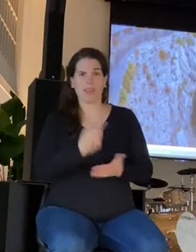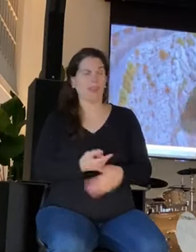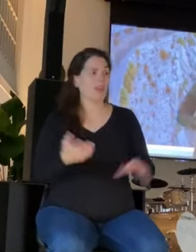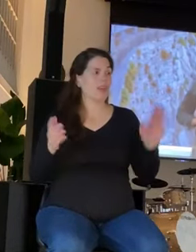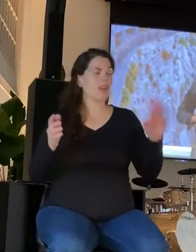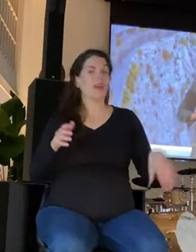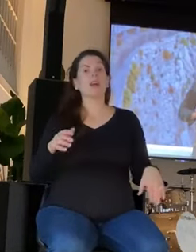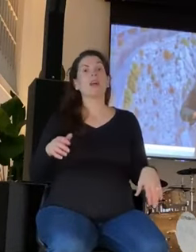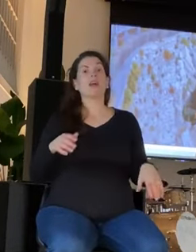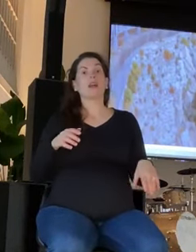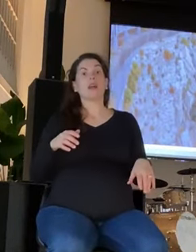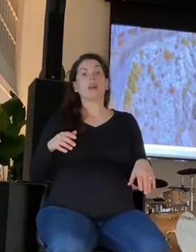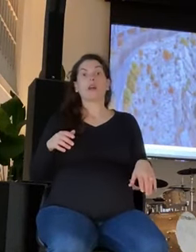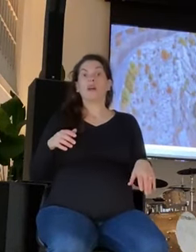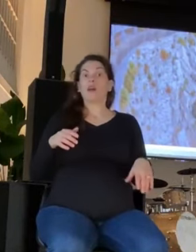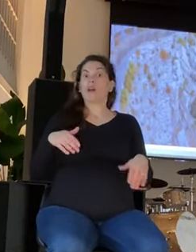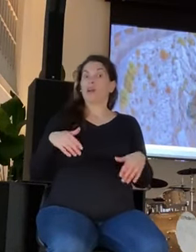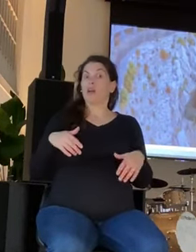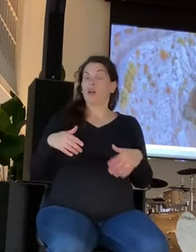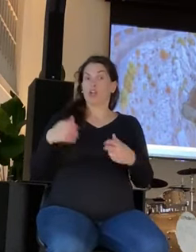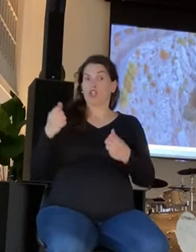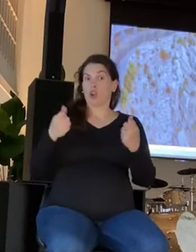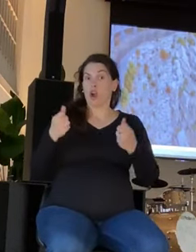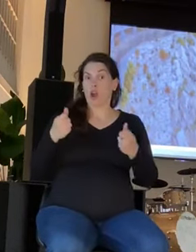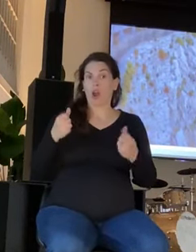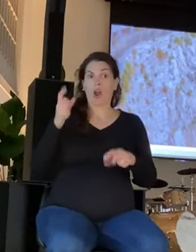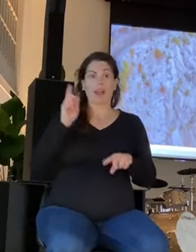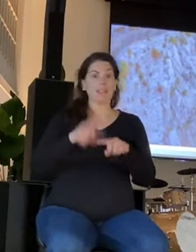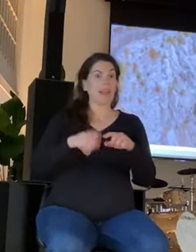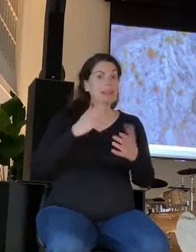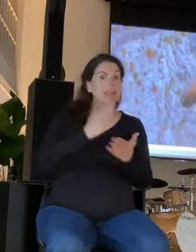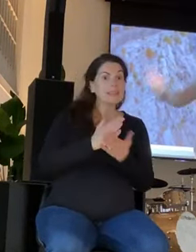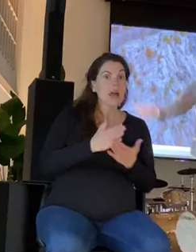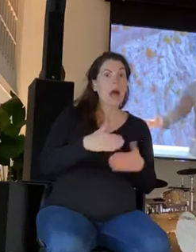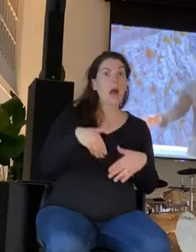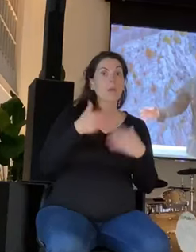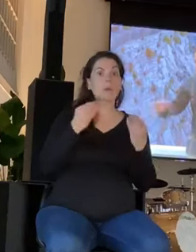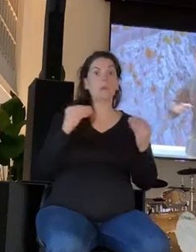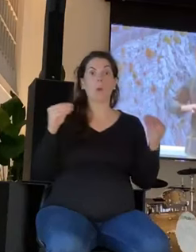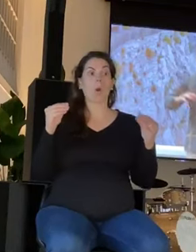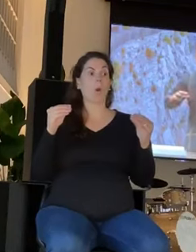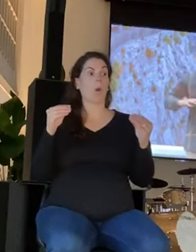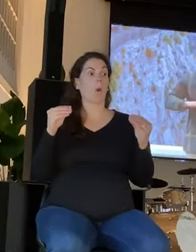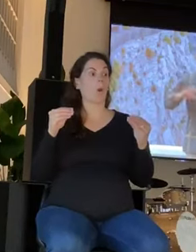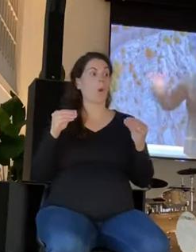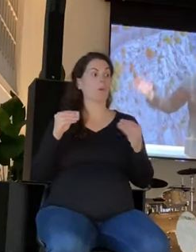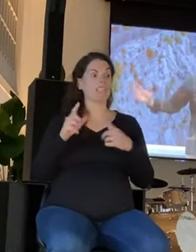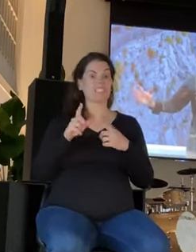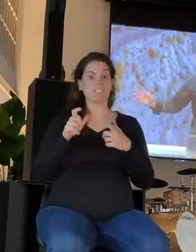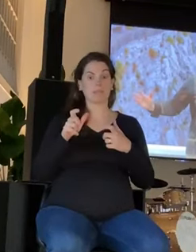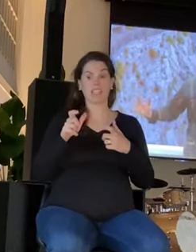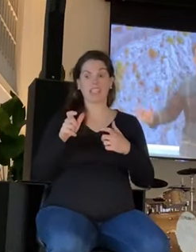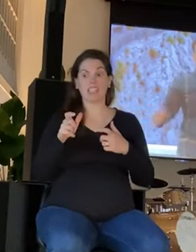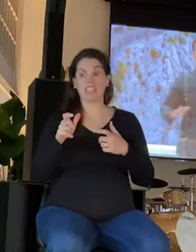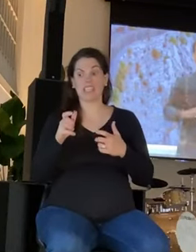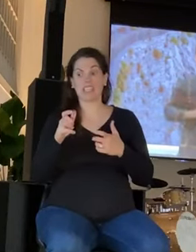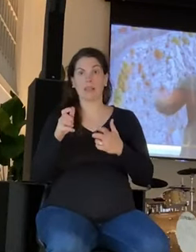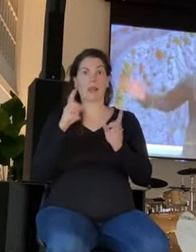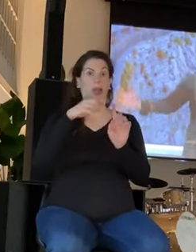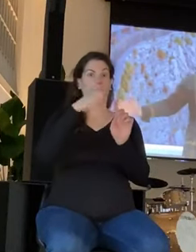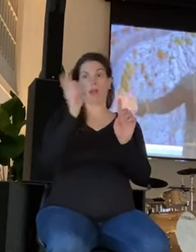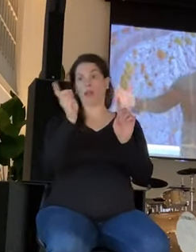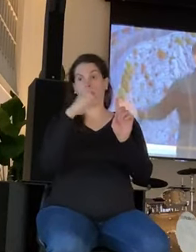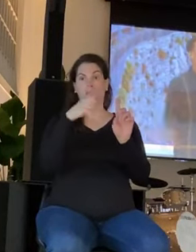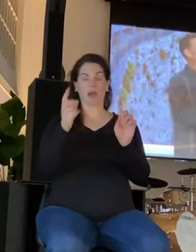no boundaries is not a blessing. A car that can't stop, a car that has no speed limit. If everybody was just driving their cars, there were